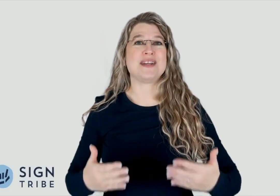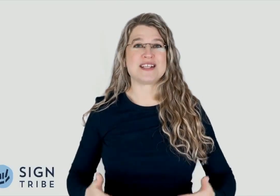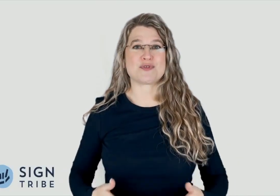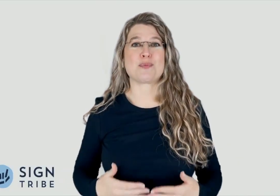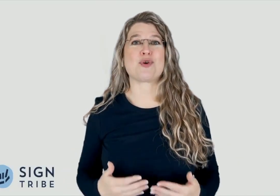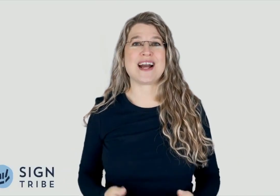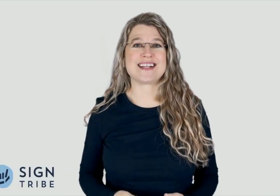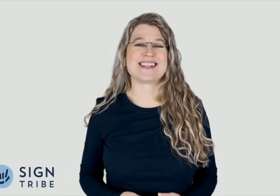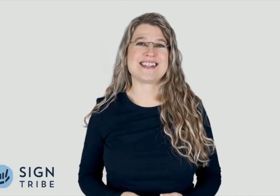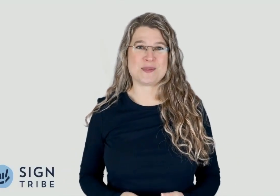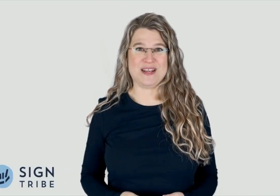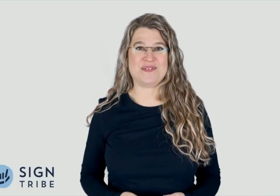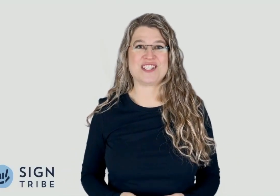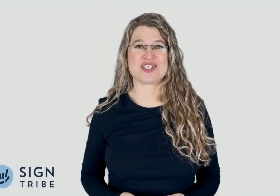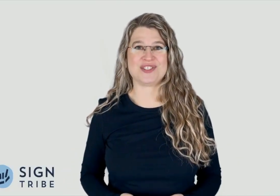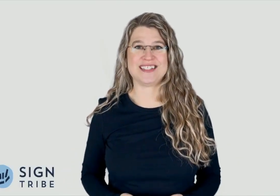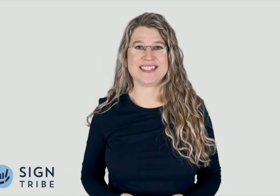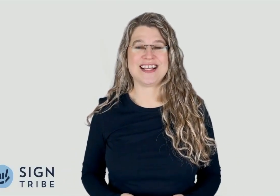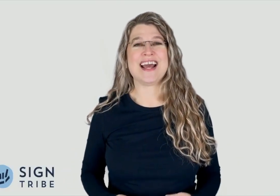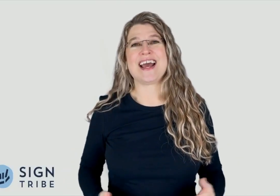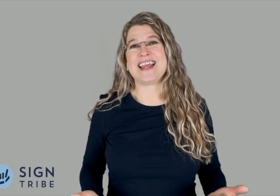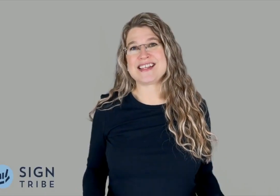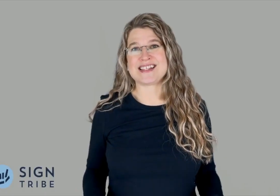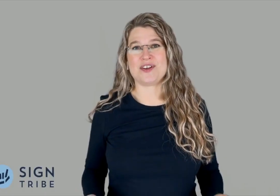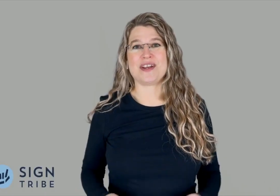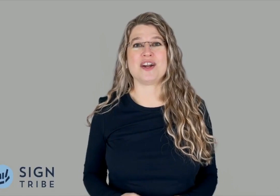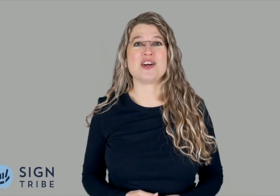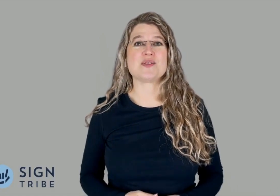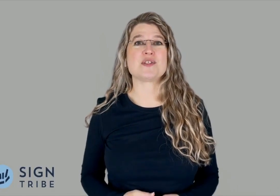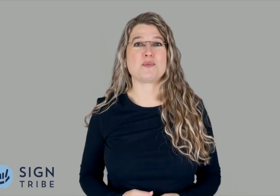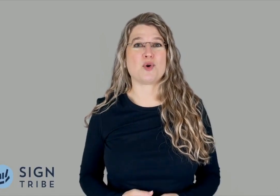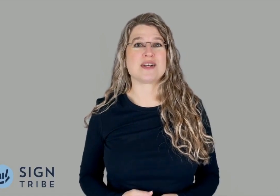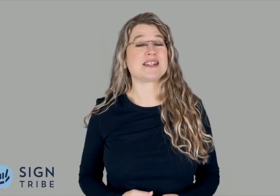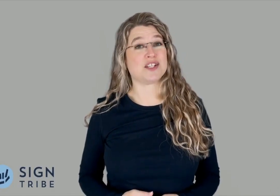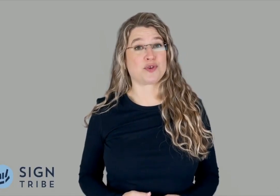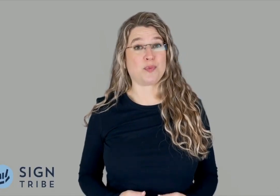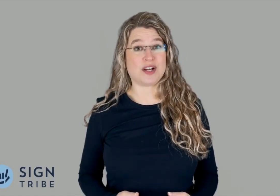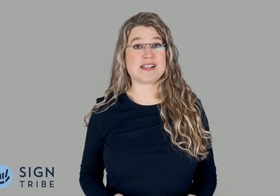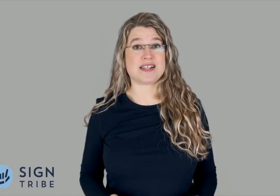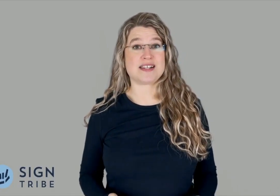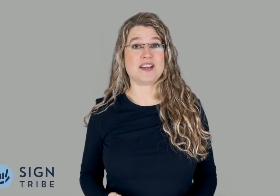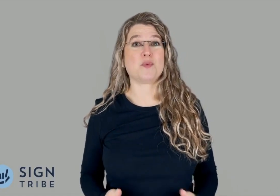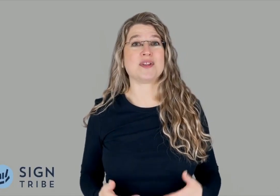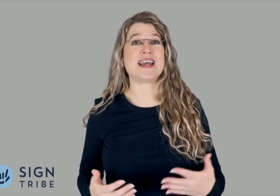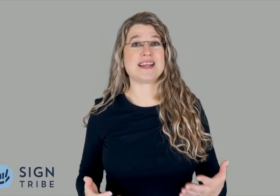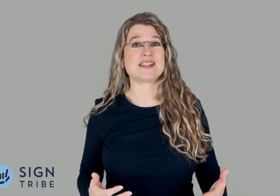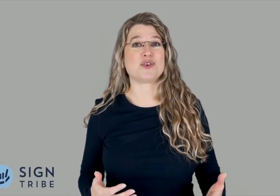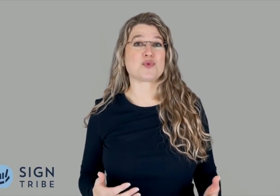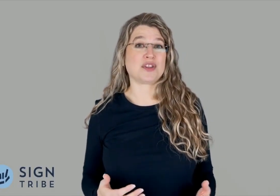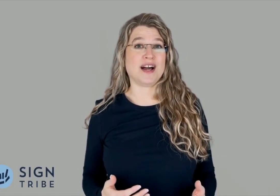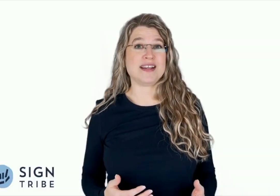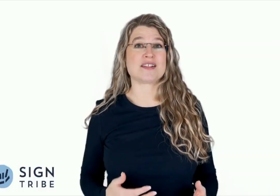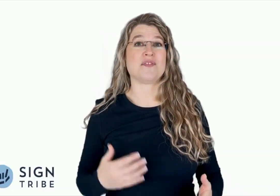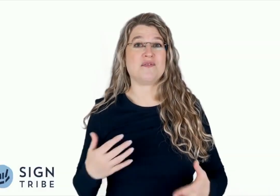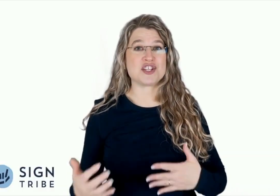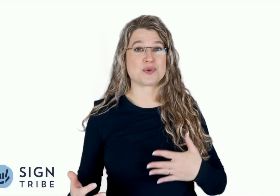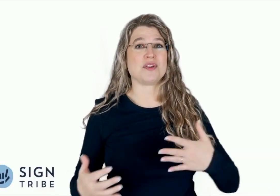for practice is beneficial. ASL can also support sensory processing, with ASL's reliance on visual and